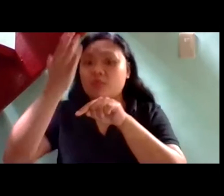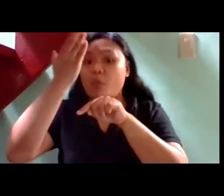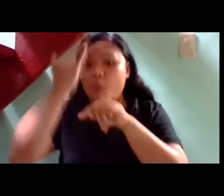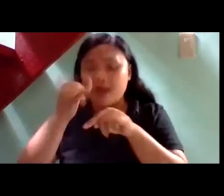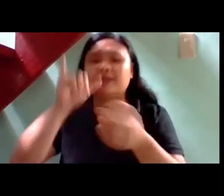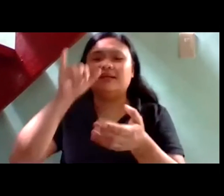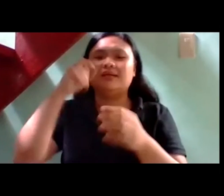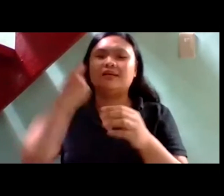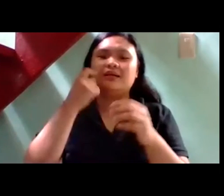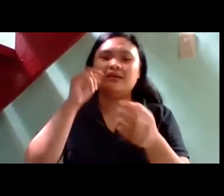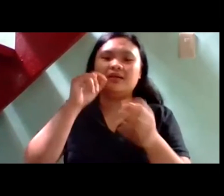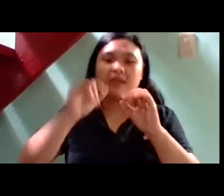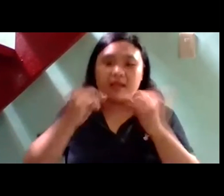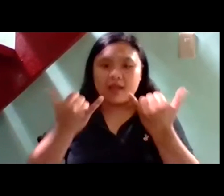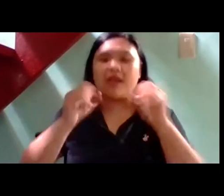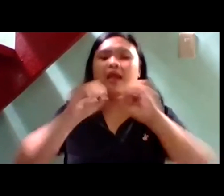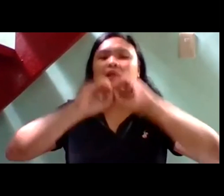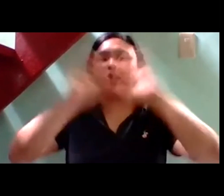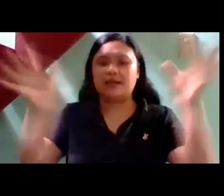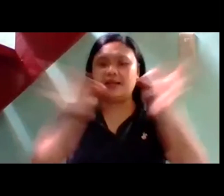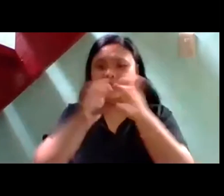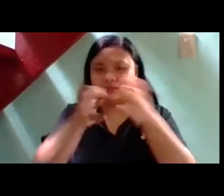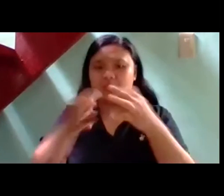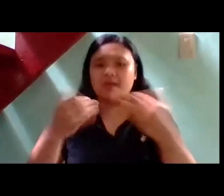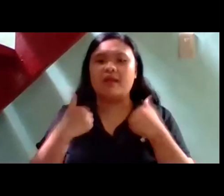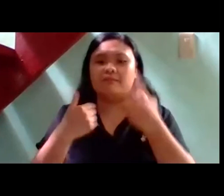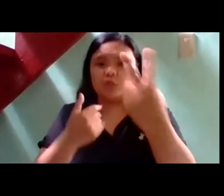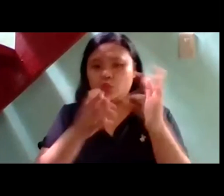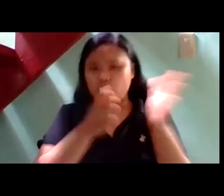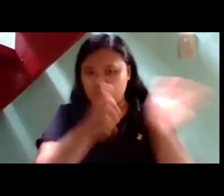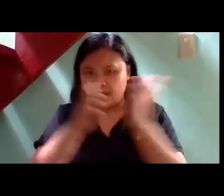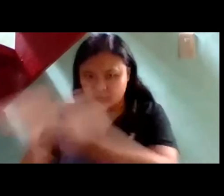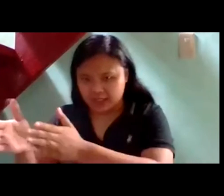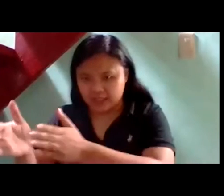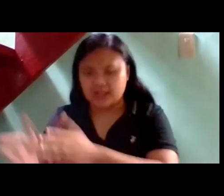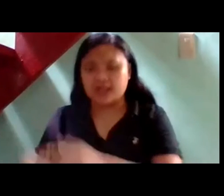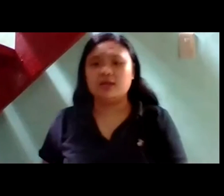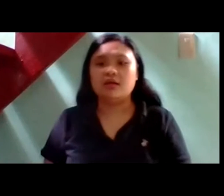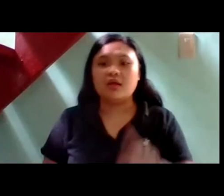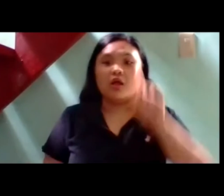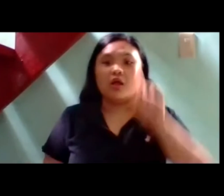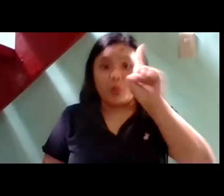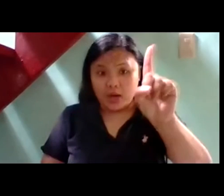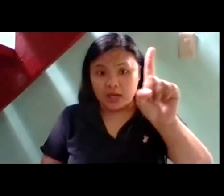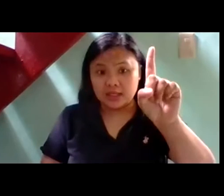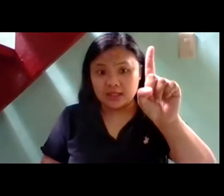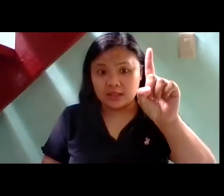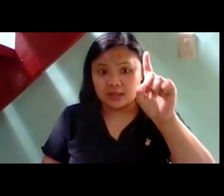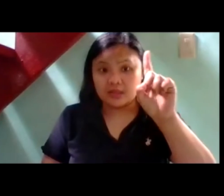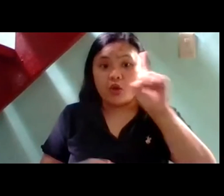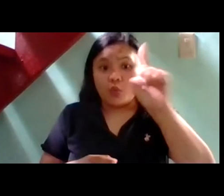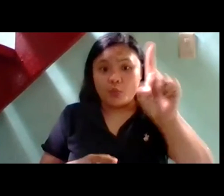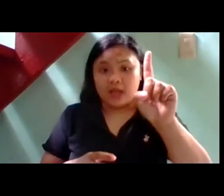separate predicates, not part of the same one. So now it makes sense now when we break it down that